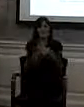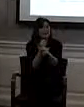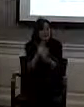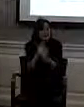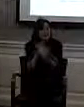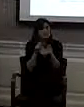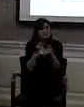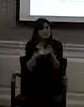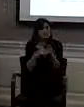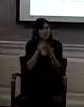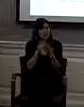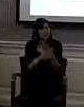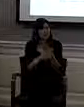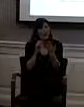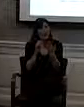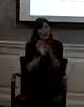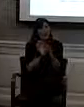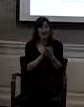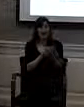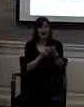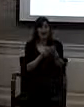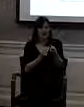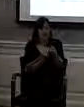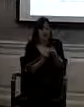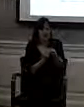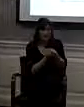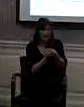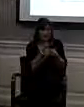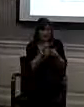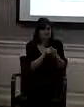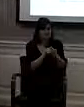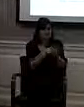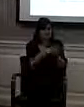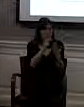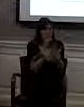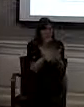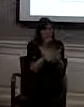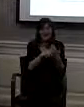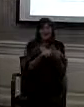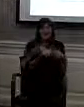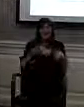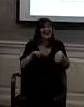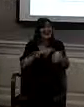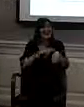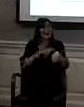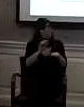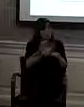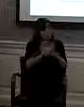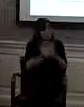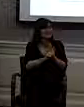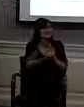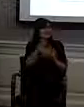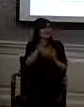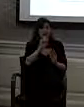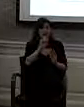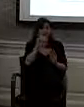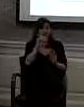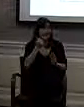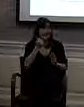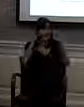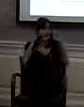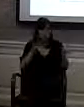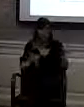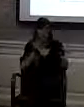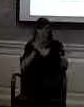different ideological orientations, but the nation state isn't necessarily the determinant of what's the best form of human rights education for a